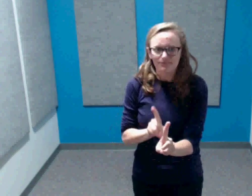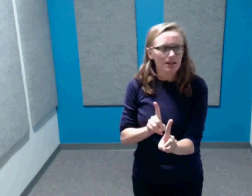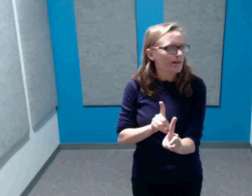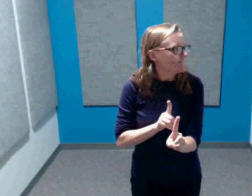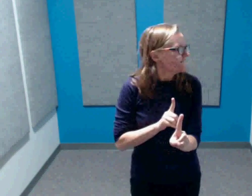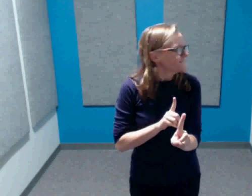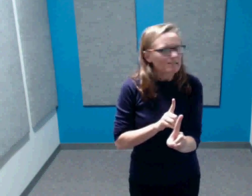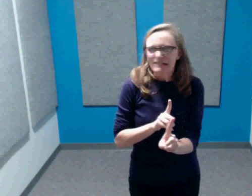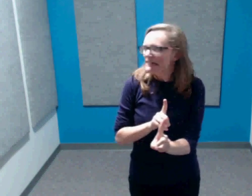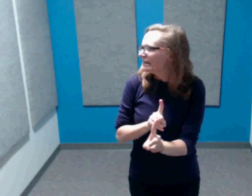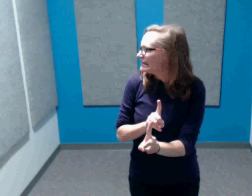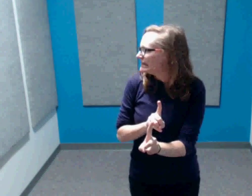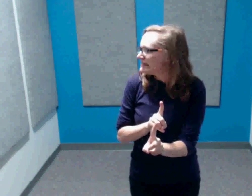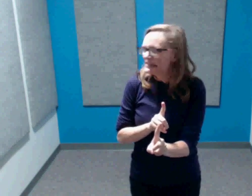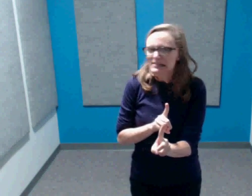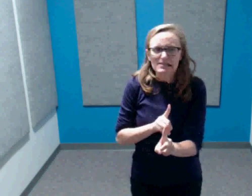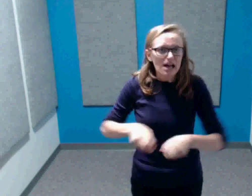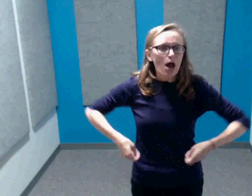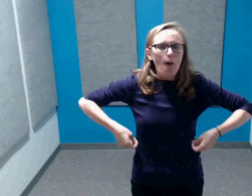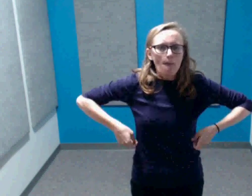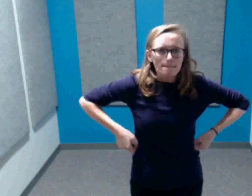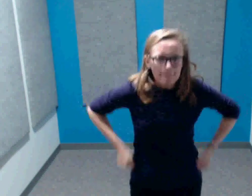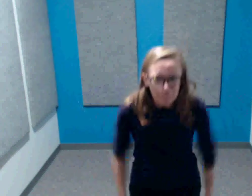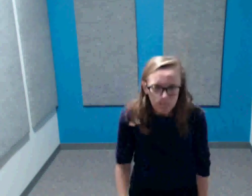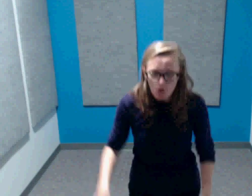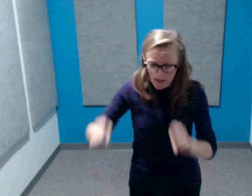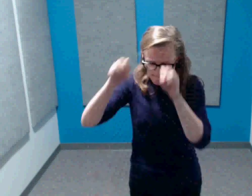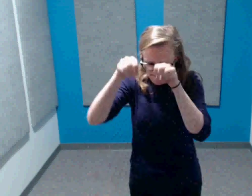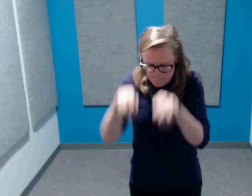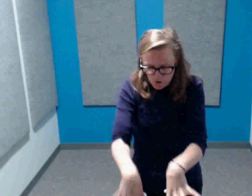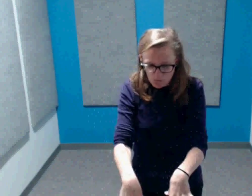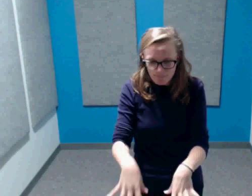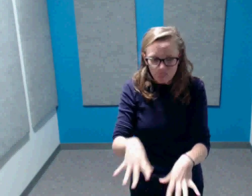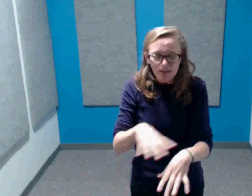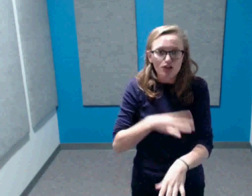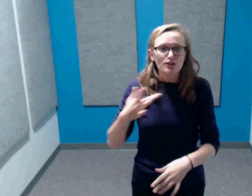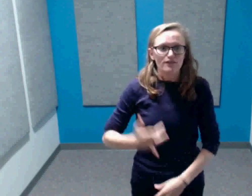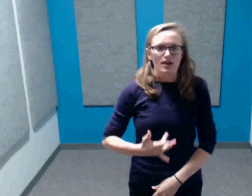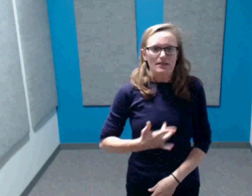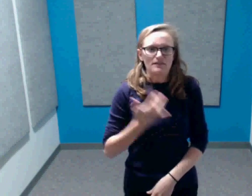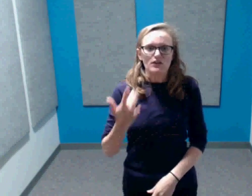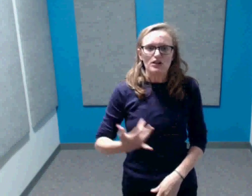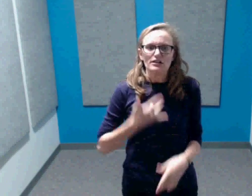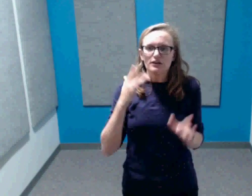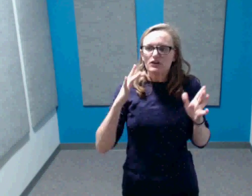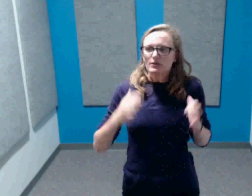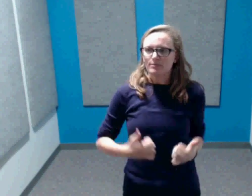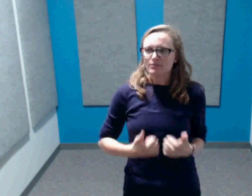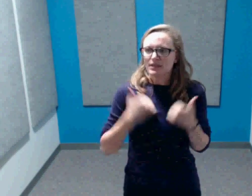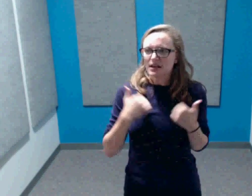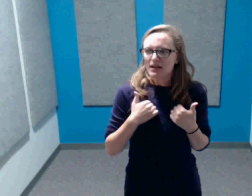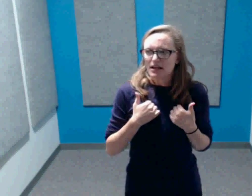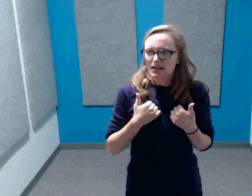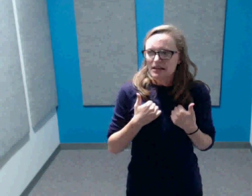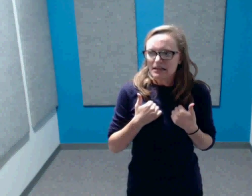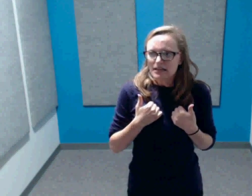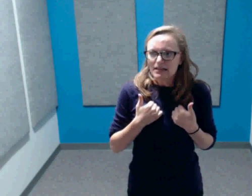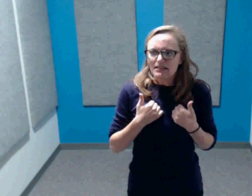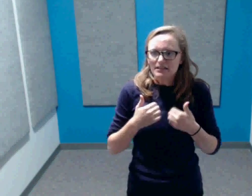direction, you know, dropped them off in there. And folks, you've never had to feel in your life like seeing the last thread between you and God going up in